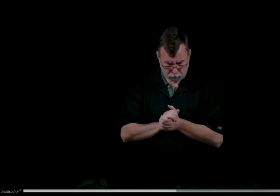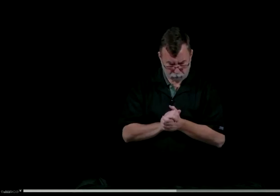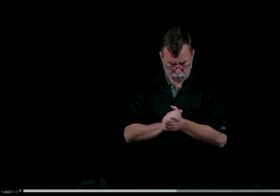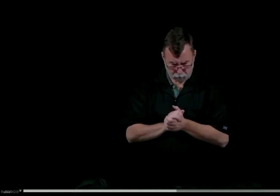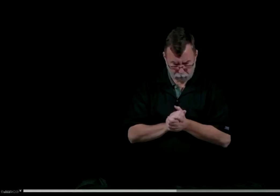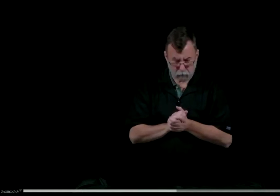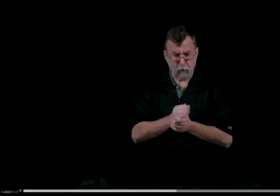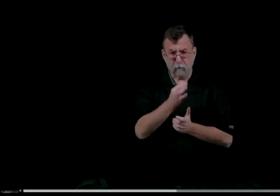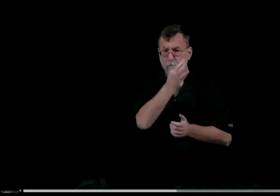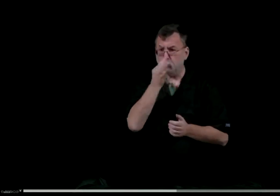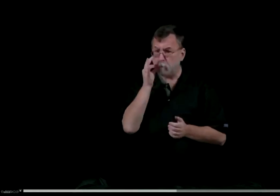Pray.